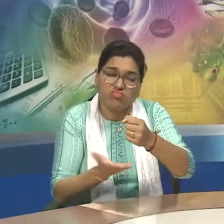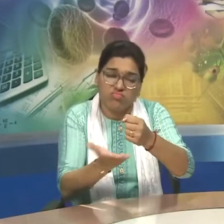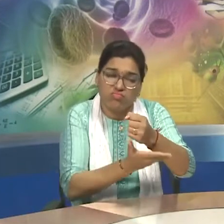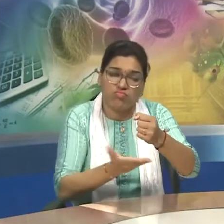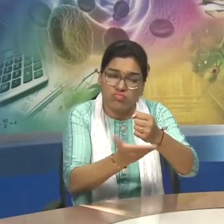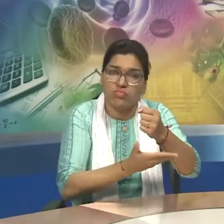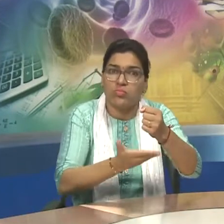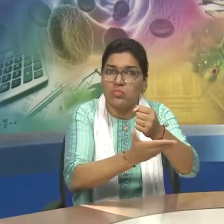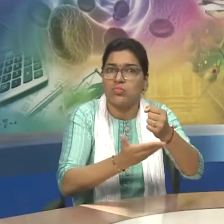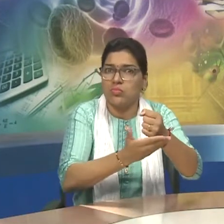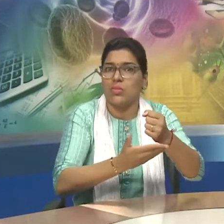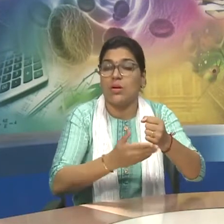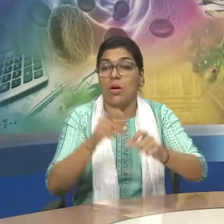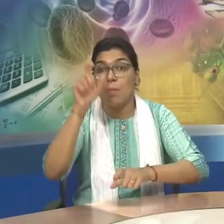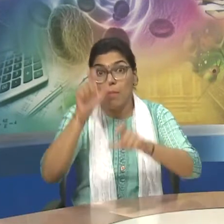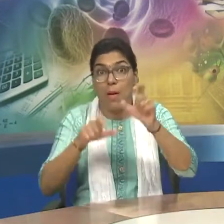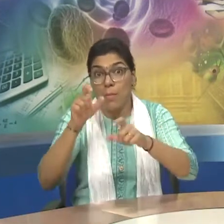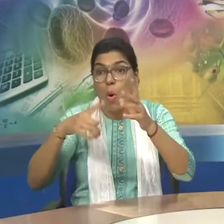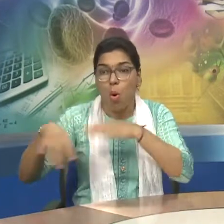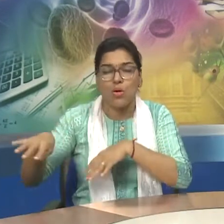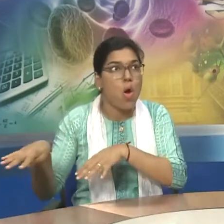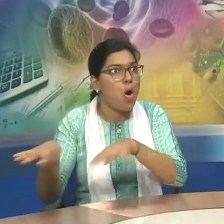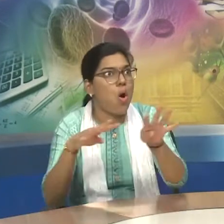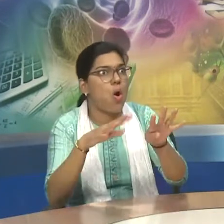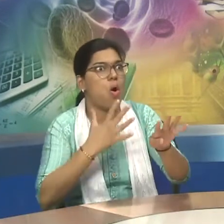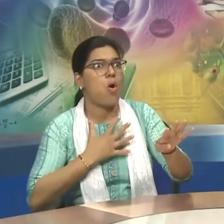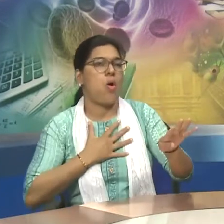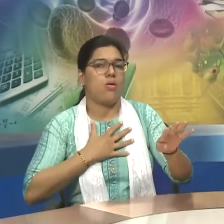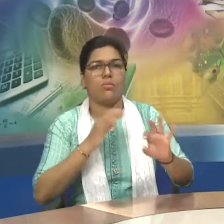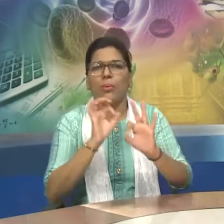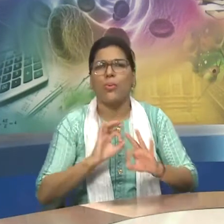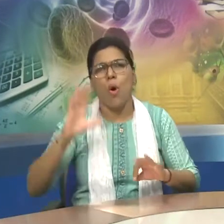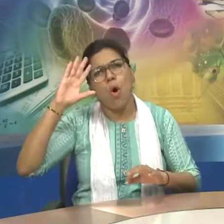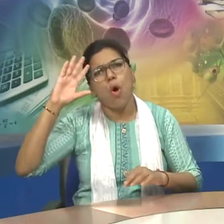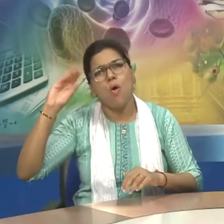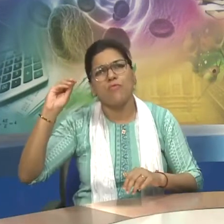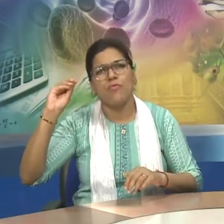mountain slope in Garhwal